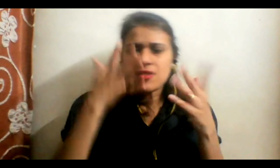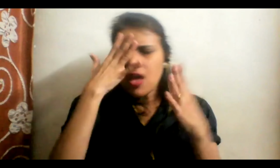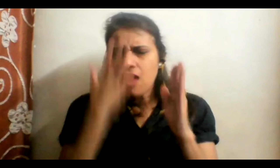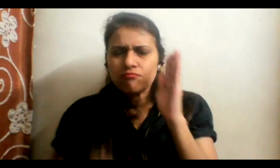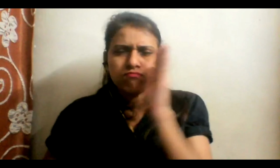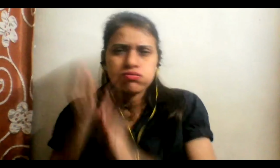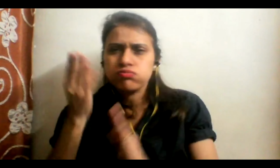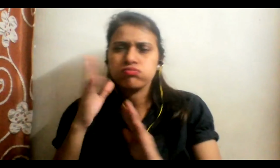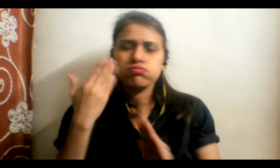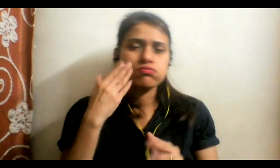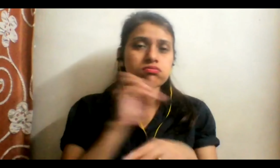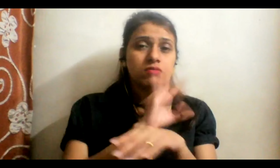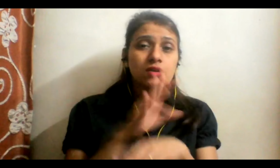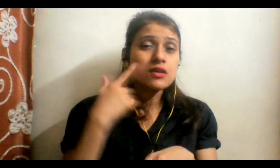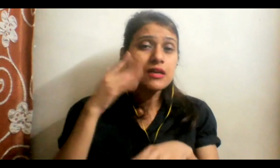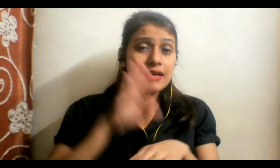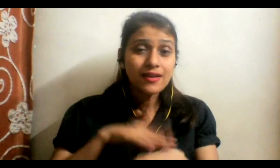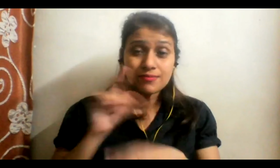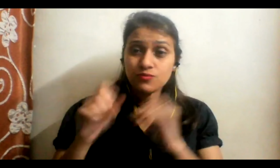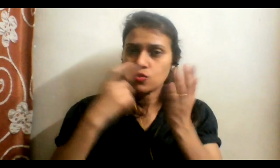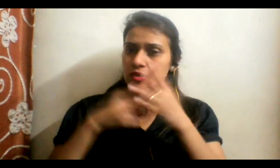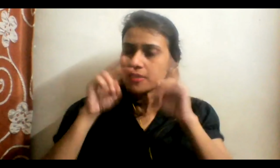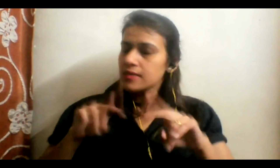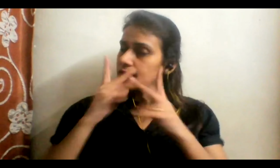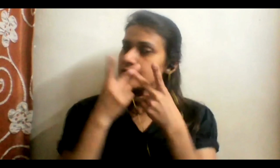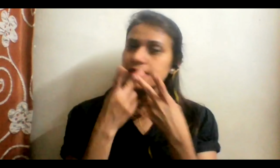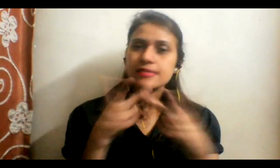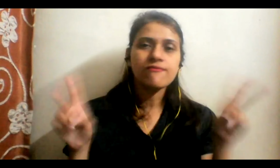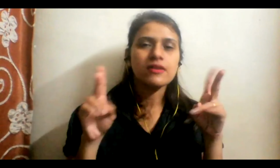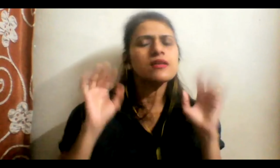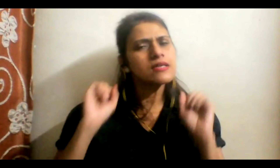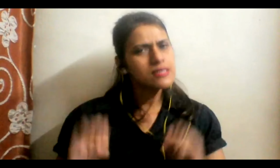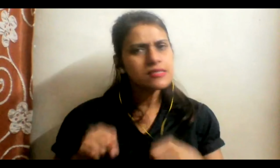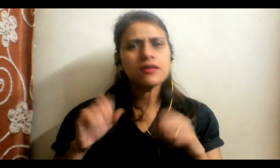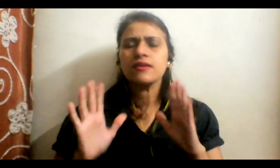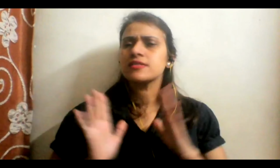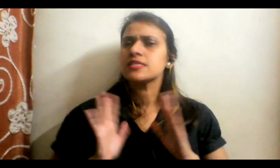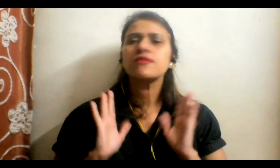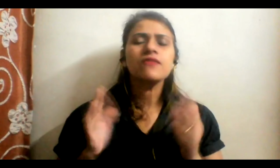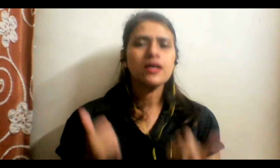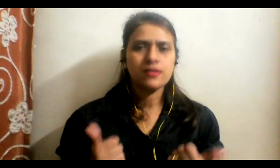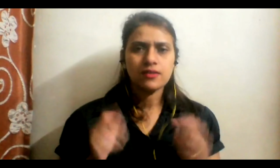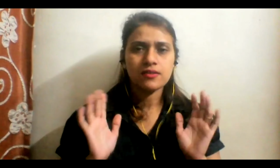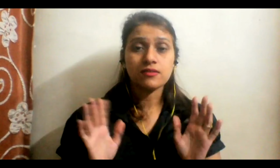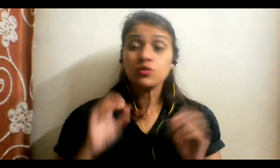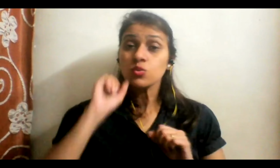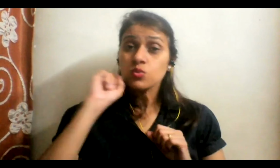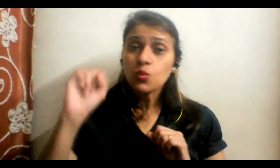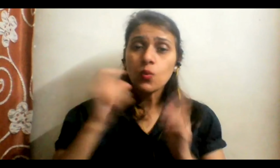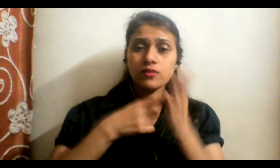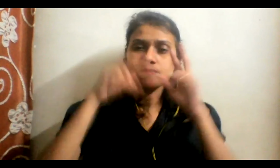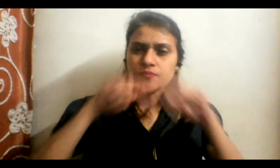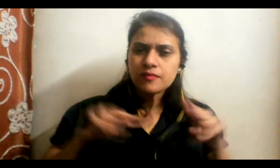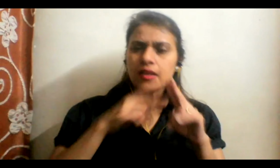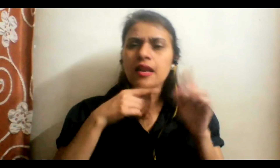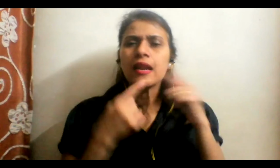levels during COVID-19, then maybe your research design would be completely different, and it's fine. So your research type